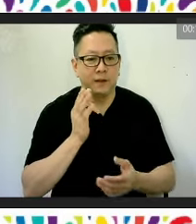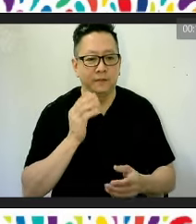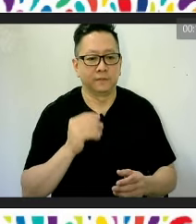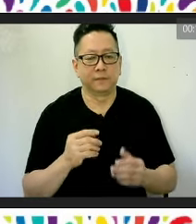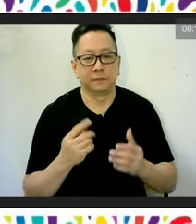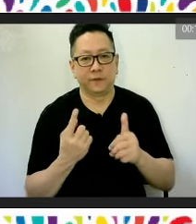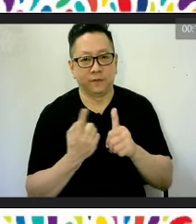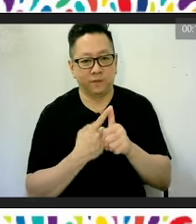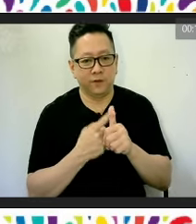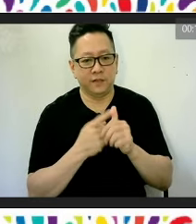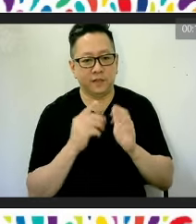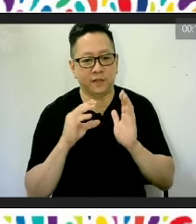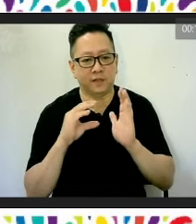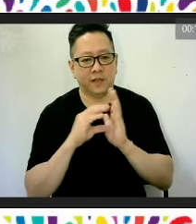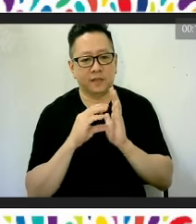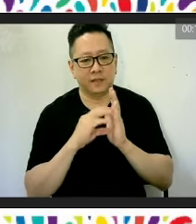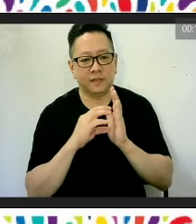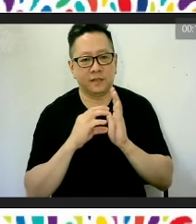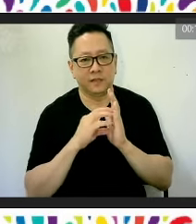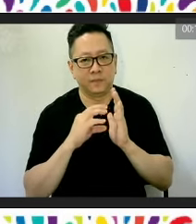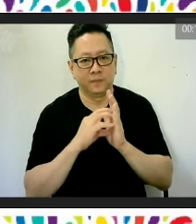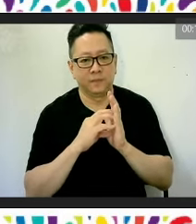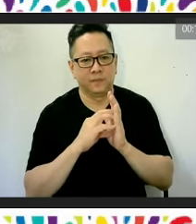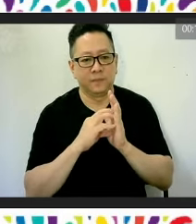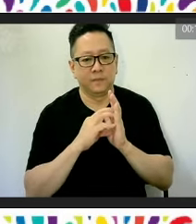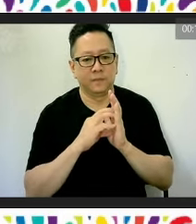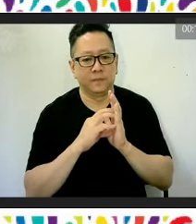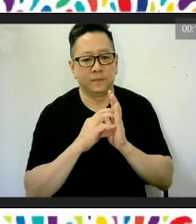All right, the first text.